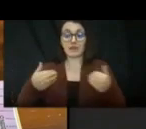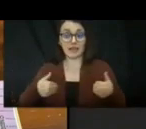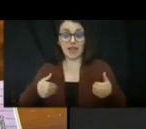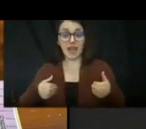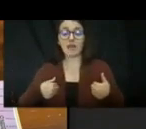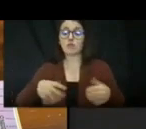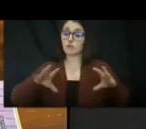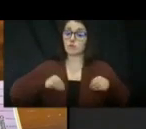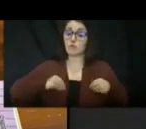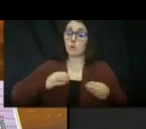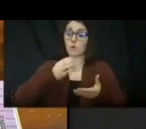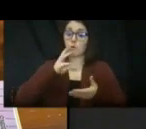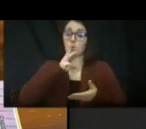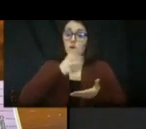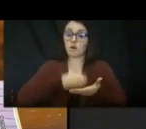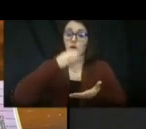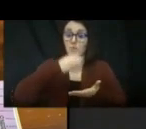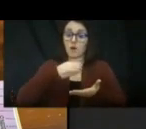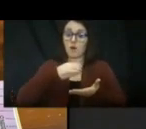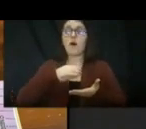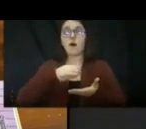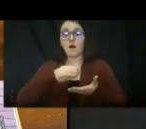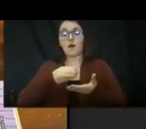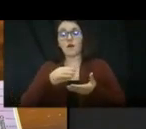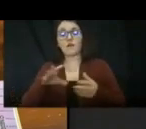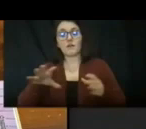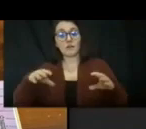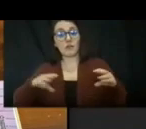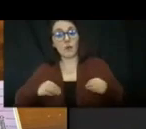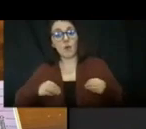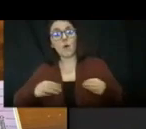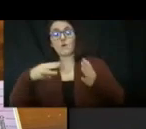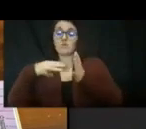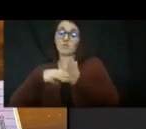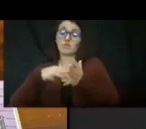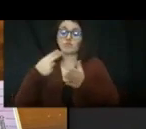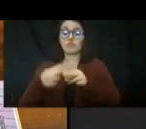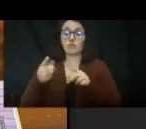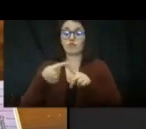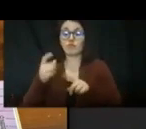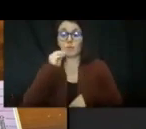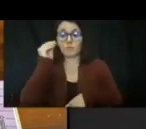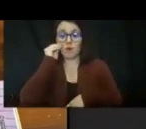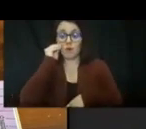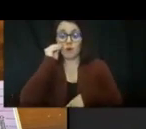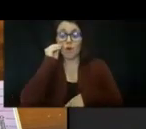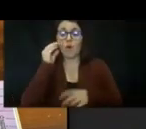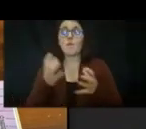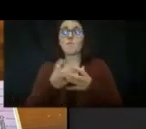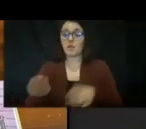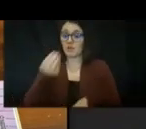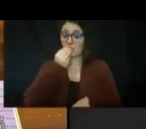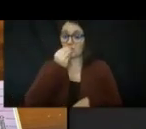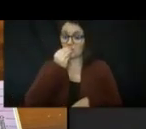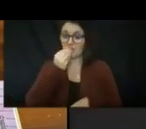reusable bags, and Yuli even brought her own dishes and cutlery from home. A lot of store-bought food comes in plastic packaging, so